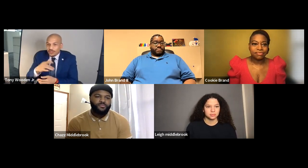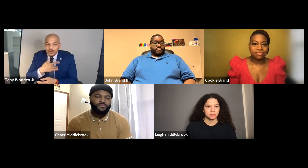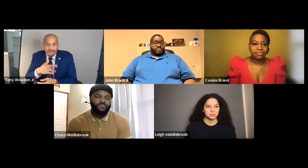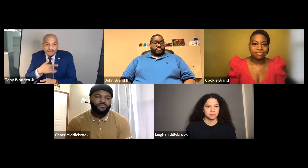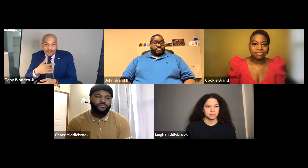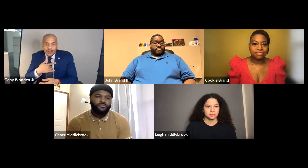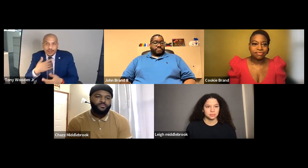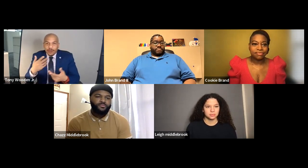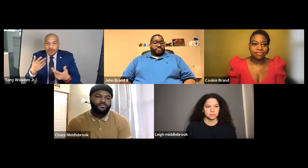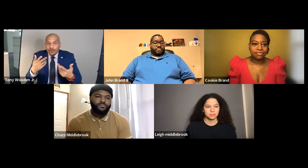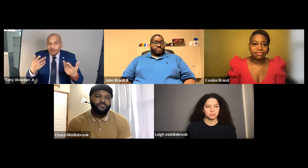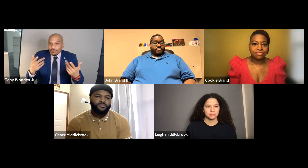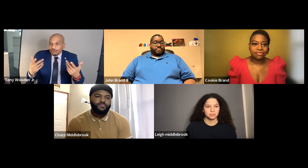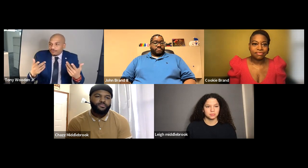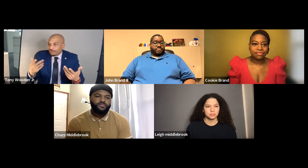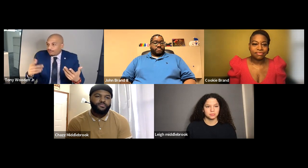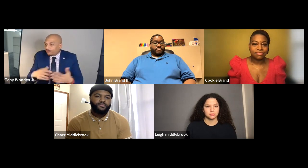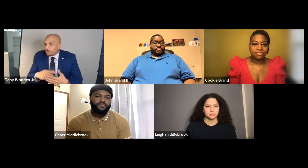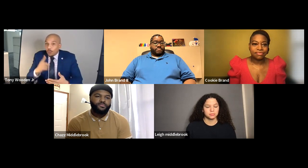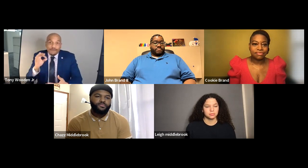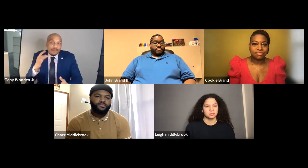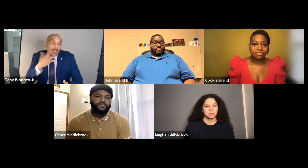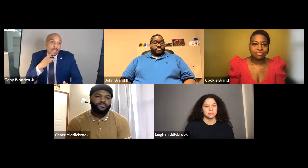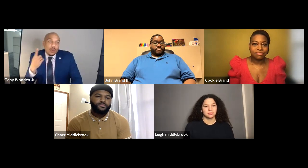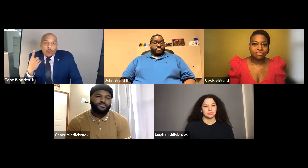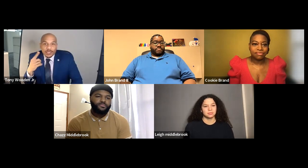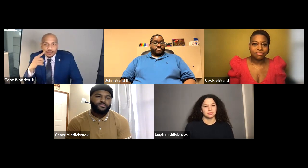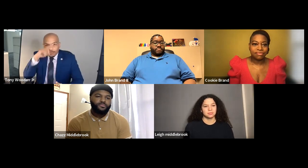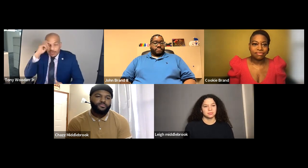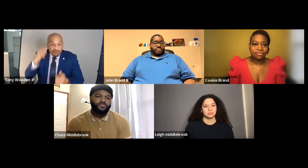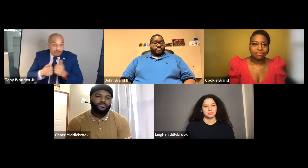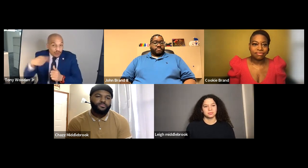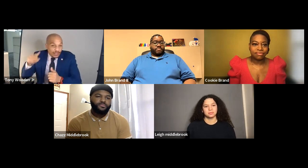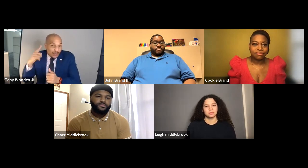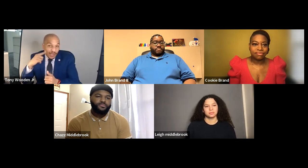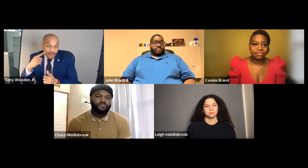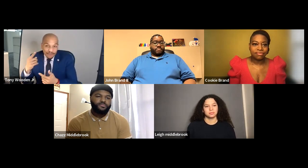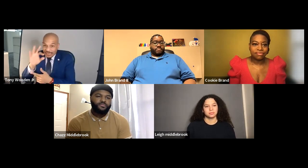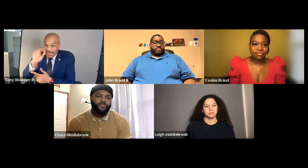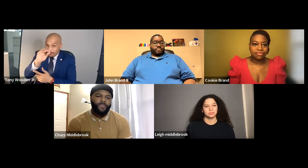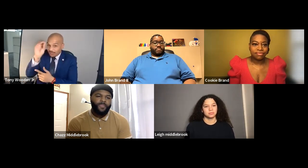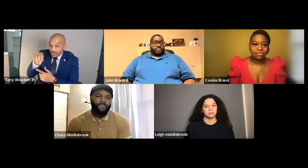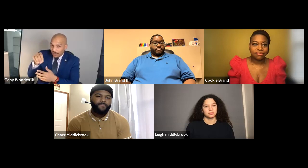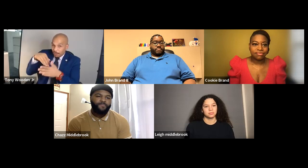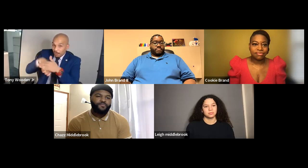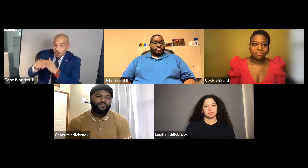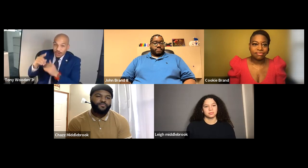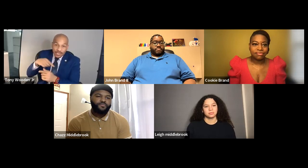that it placed you in a privileged position of some sort? Or did you ever feel like, oh, I'm one of those lucky ones? Because,